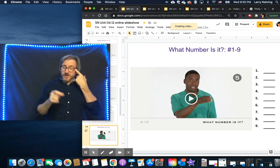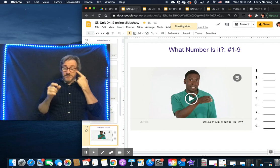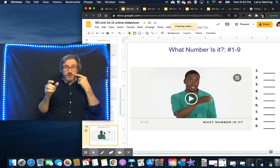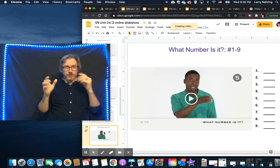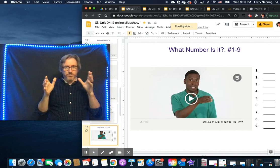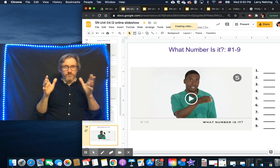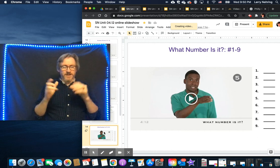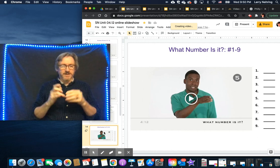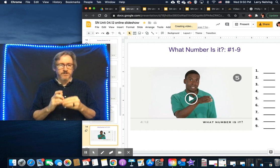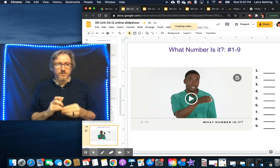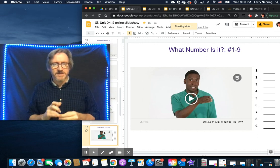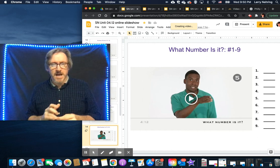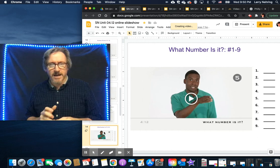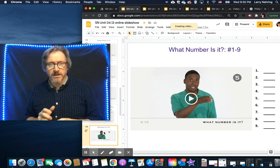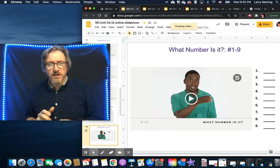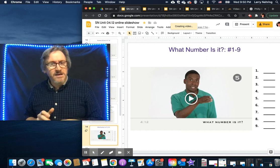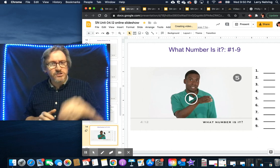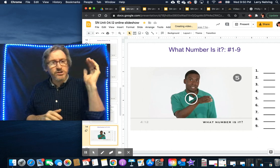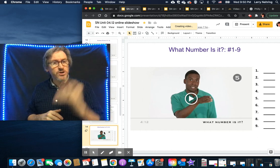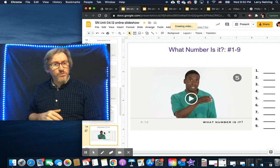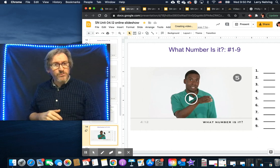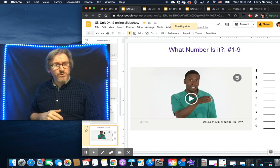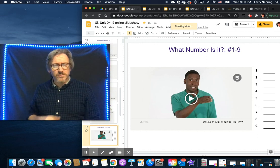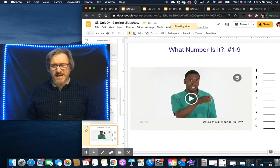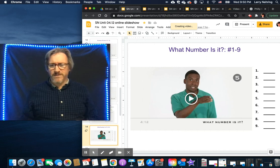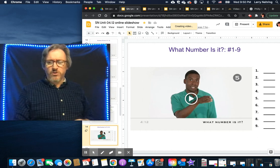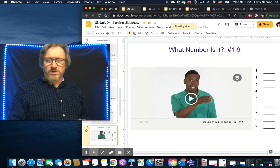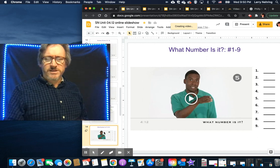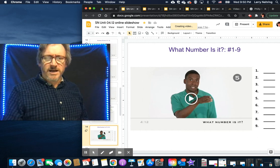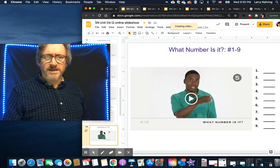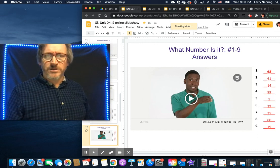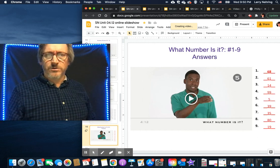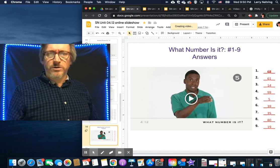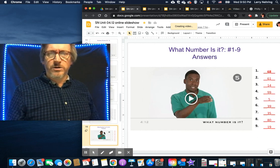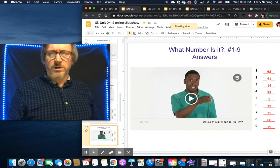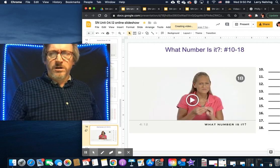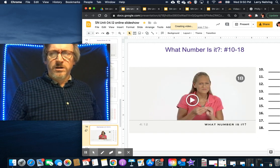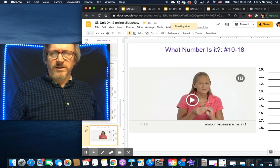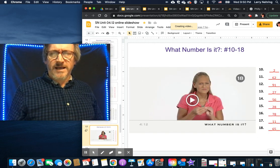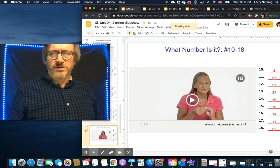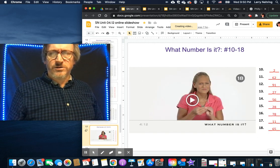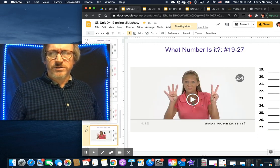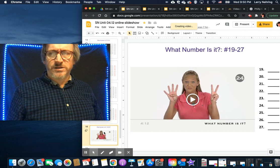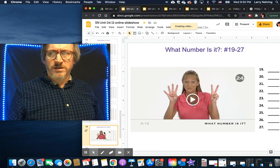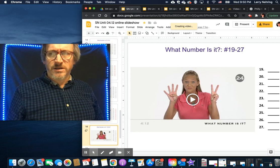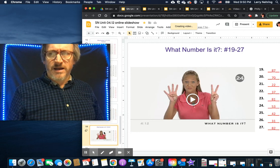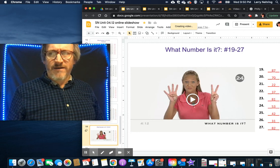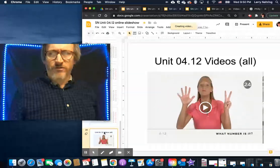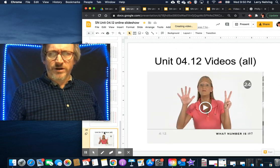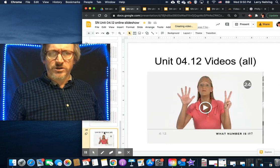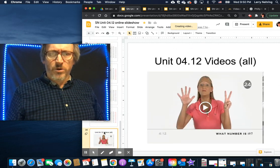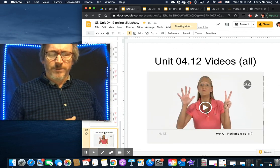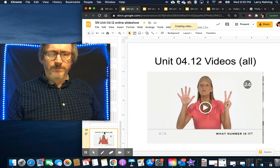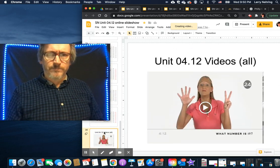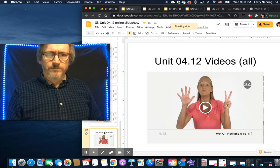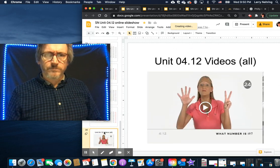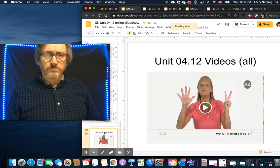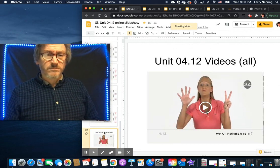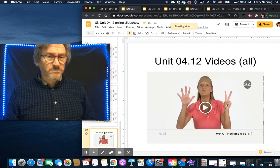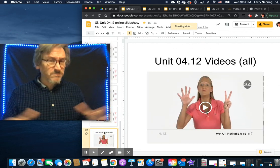the videos each should reflect those 9. So just go through those, and of course I do the answers after each